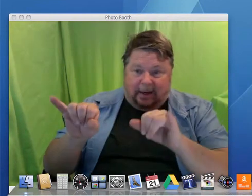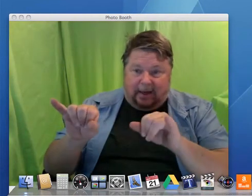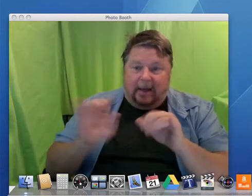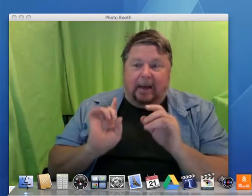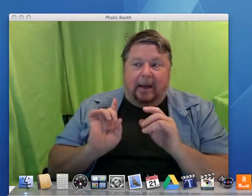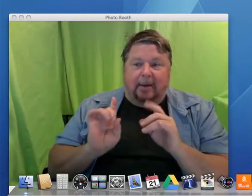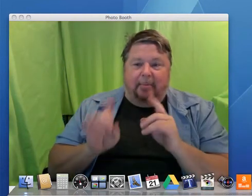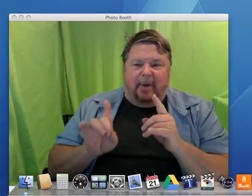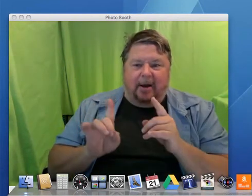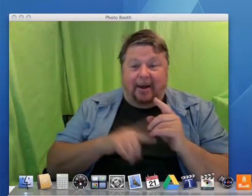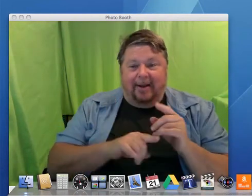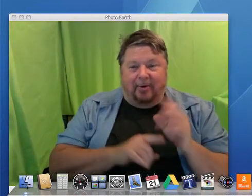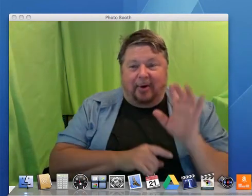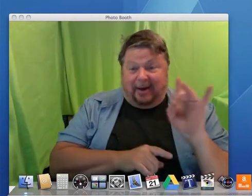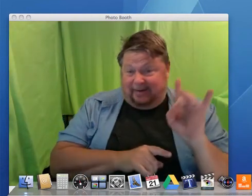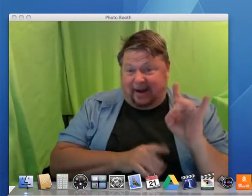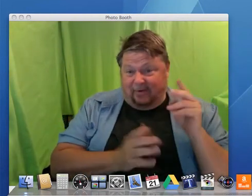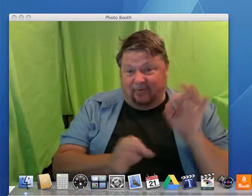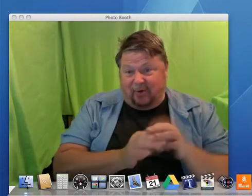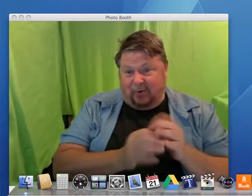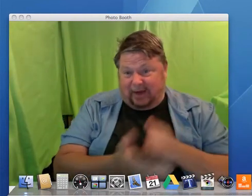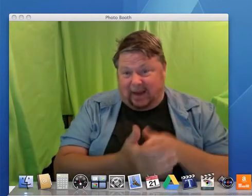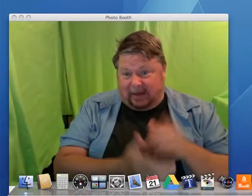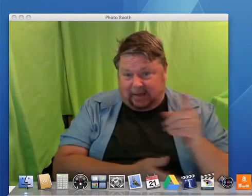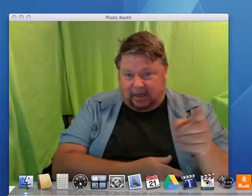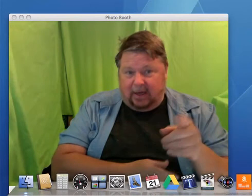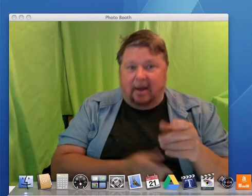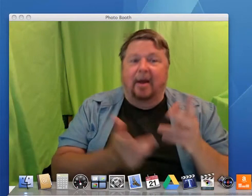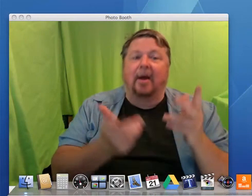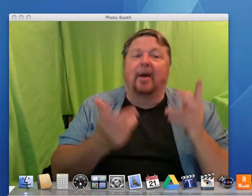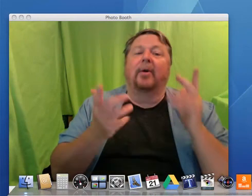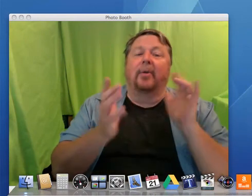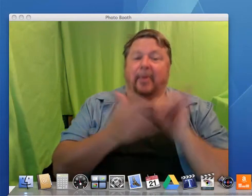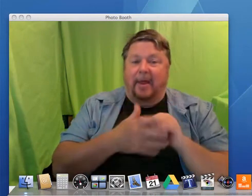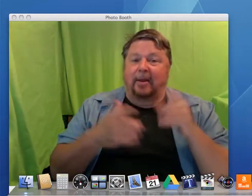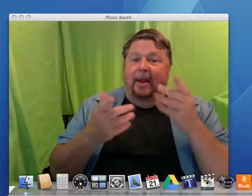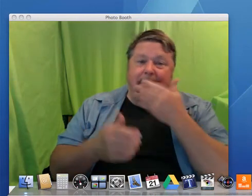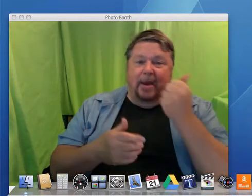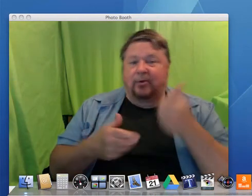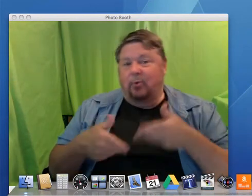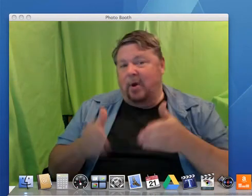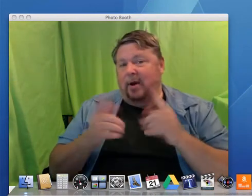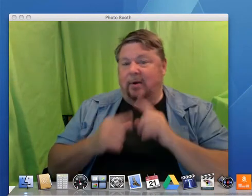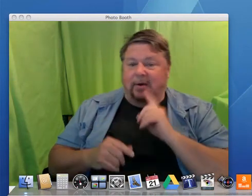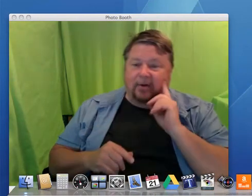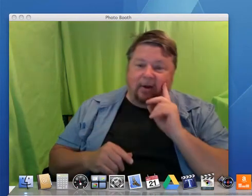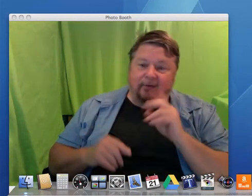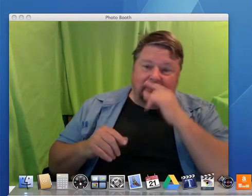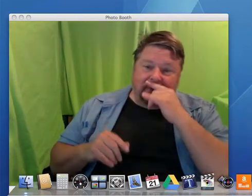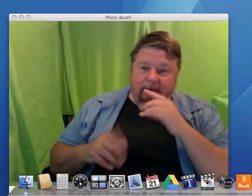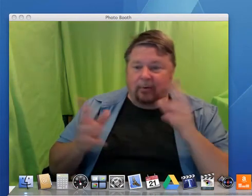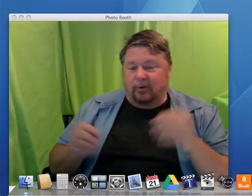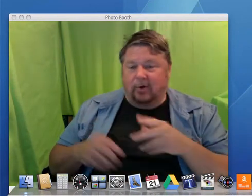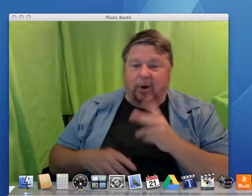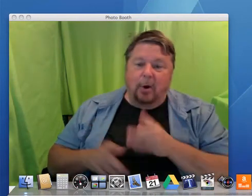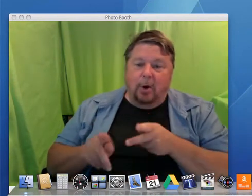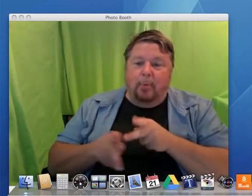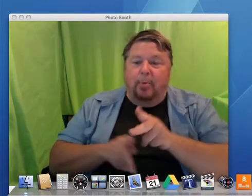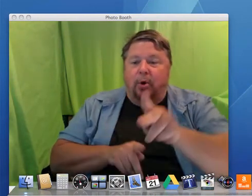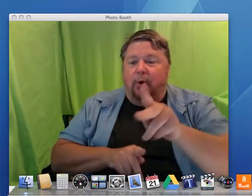unanimously, but there were at least 8 votes against, that the best way to teach deaf children was